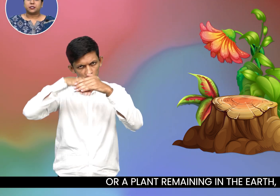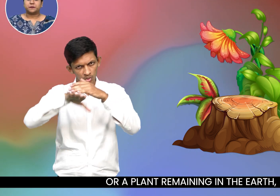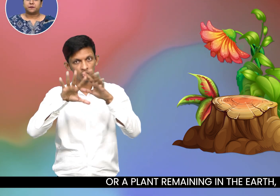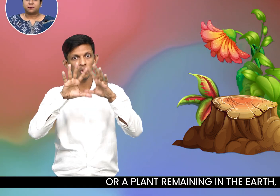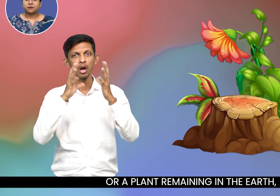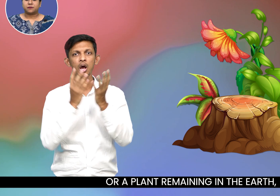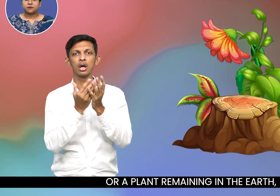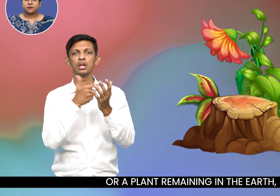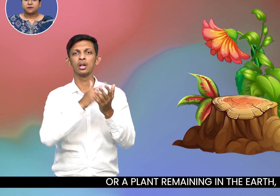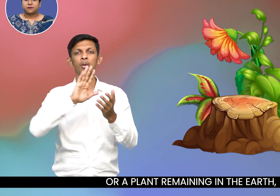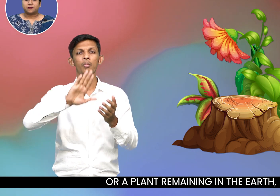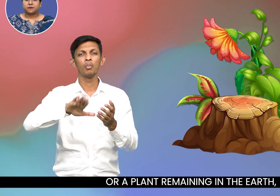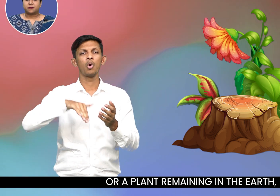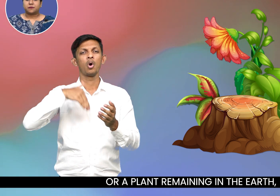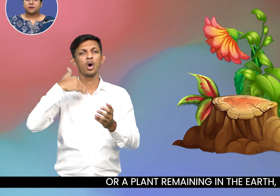earth